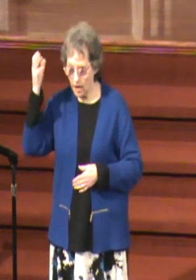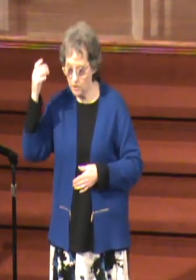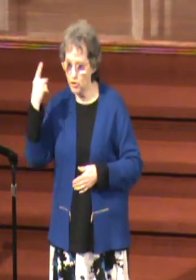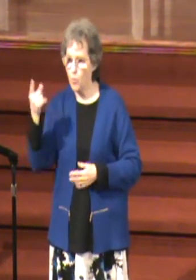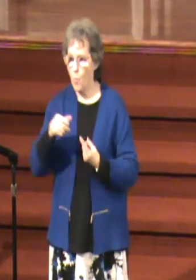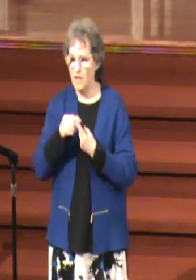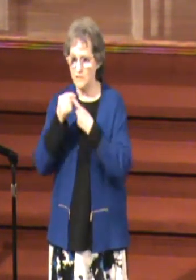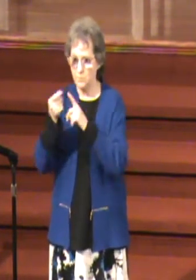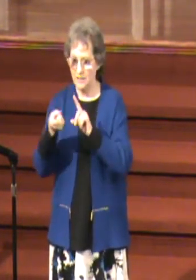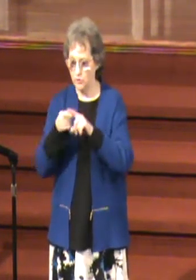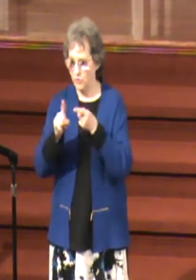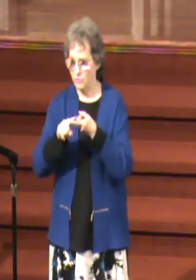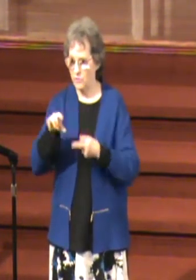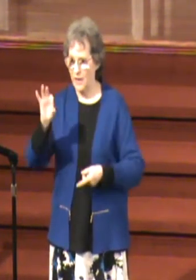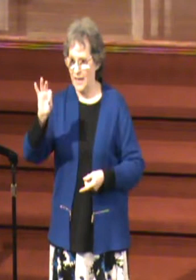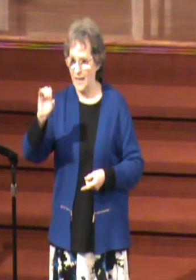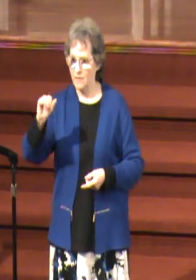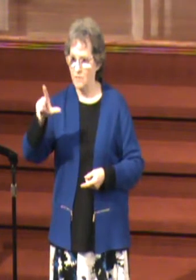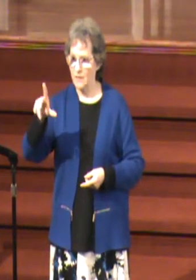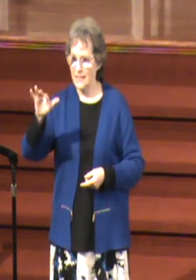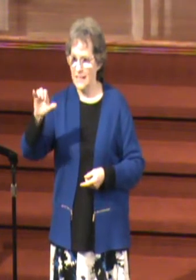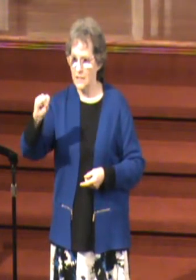friend, Felicia Berry Thomas.